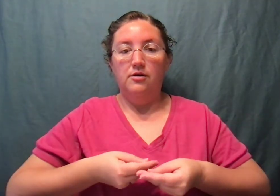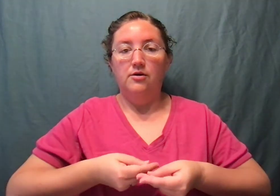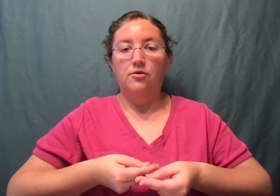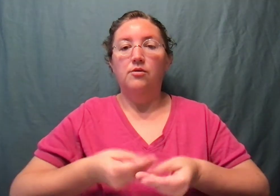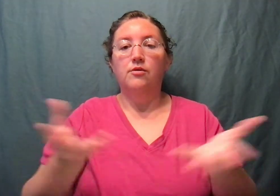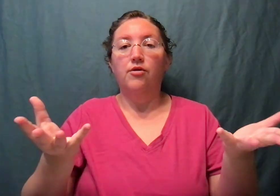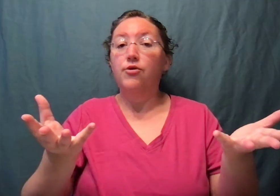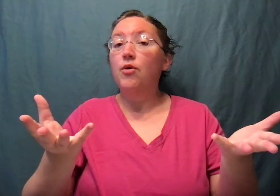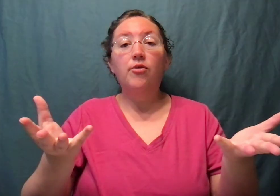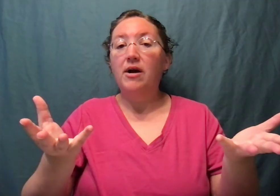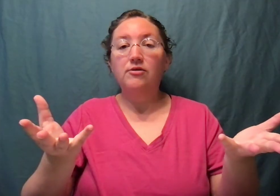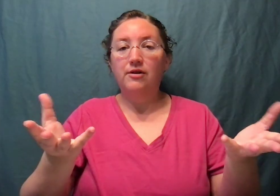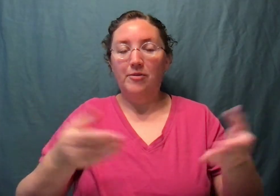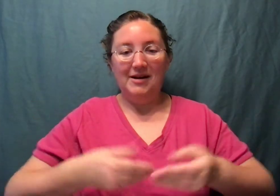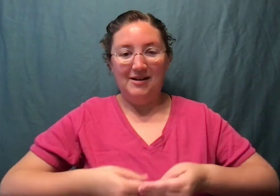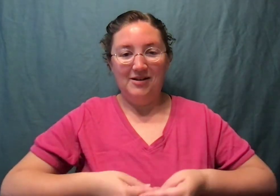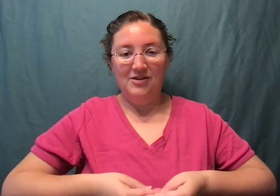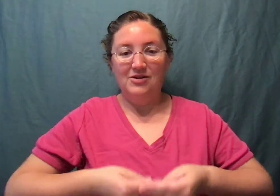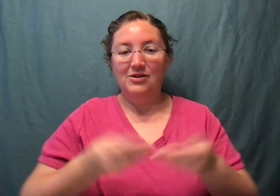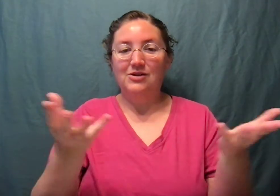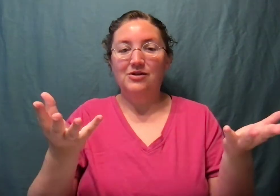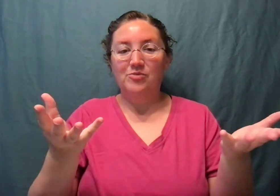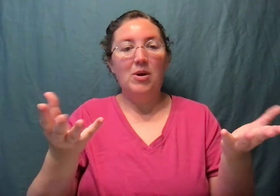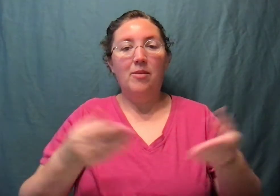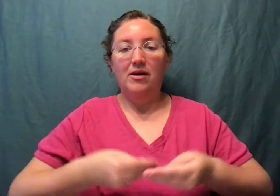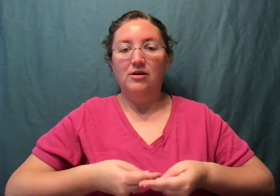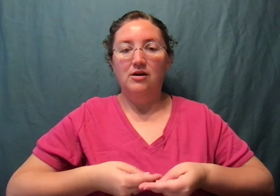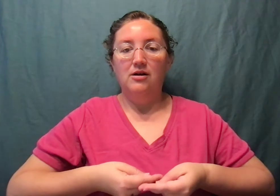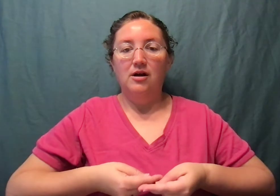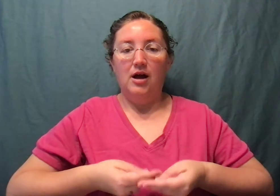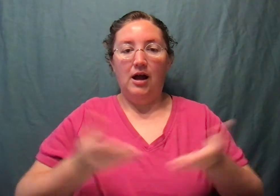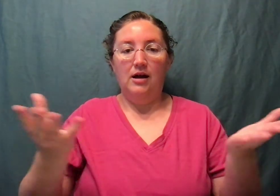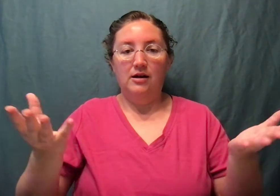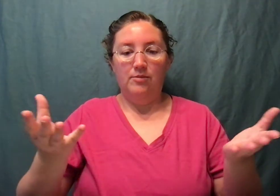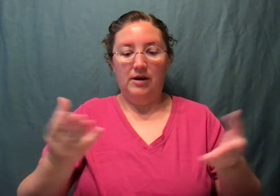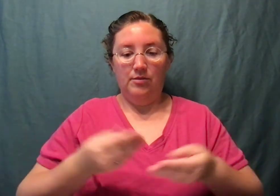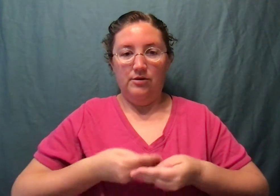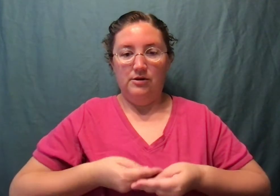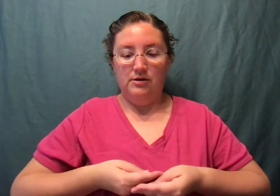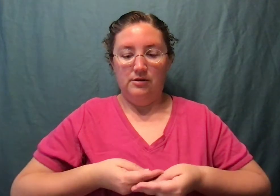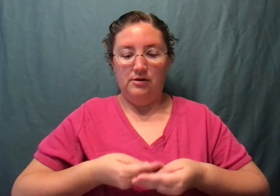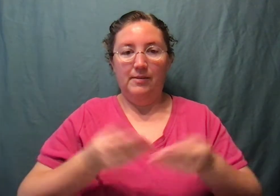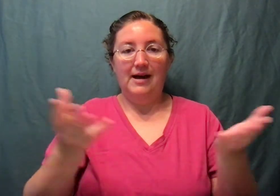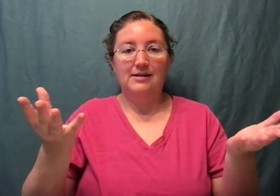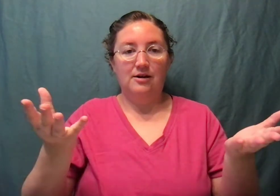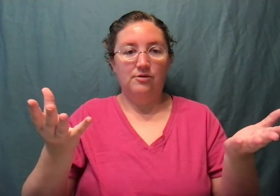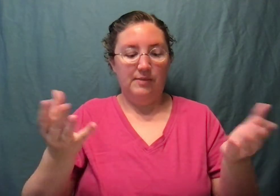you throw them out to everybody. Spread them out. Hand out papers. To pass out